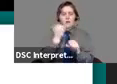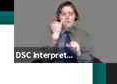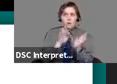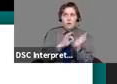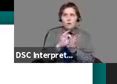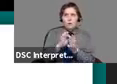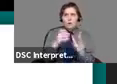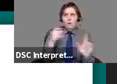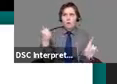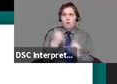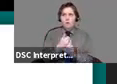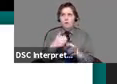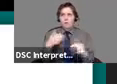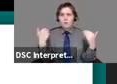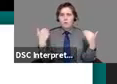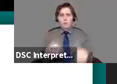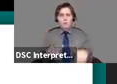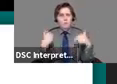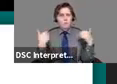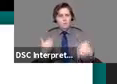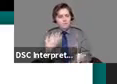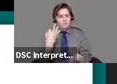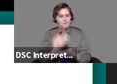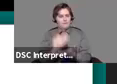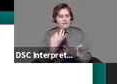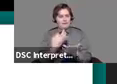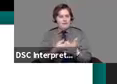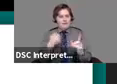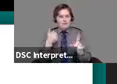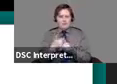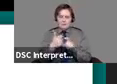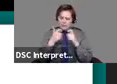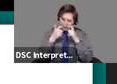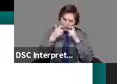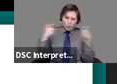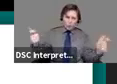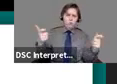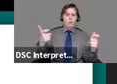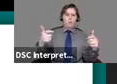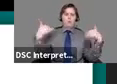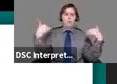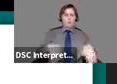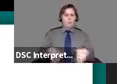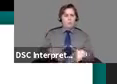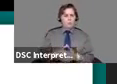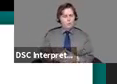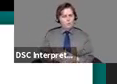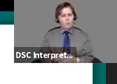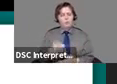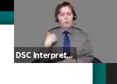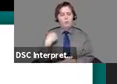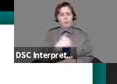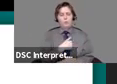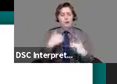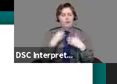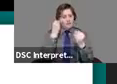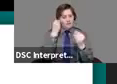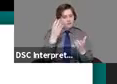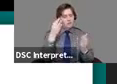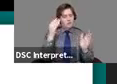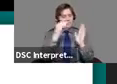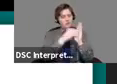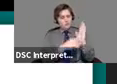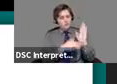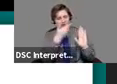what the impact is, the financial impact, it's great, it's huge. And so we have the information posted here.